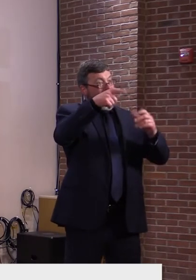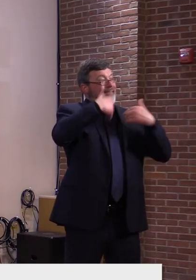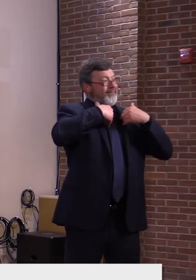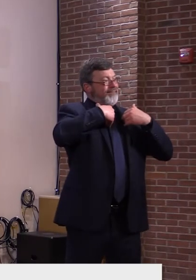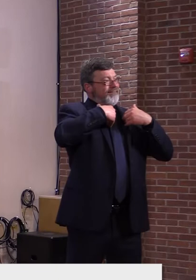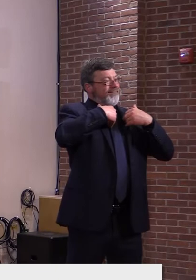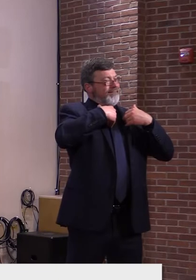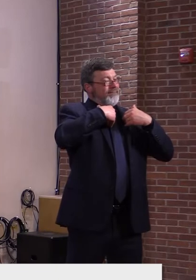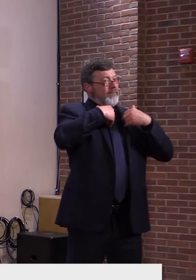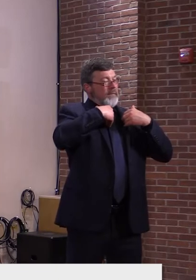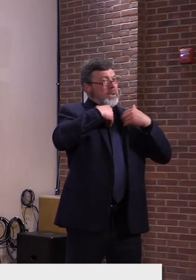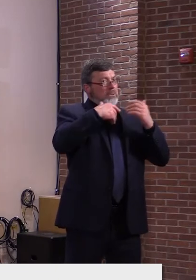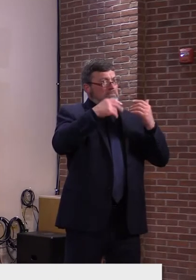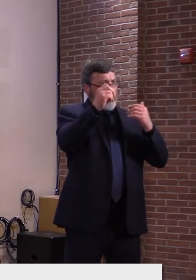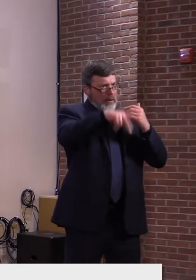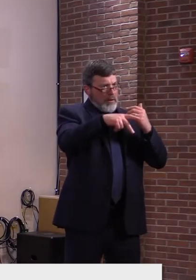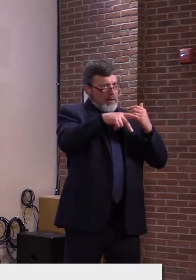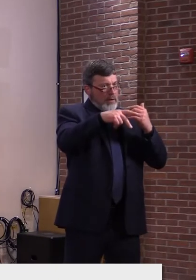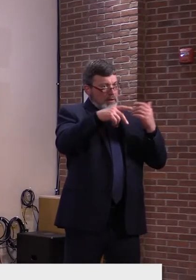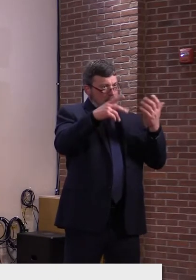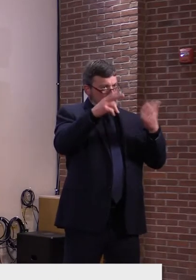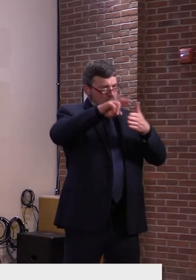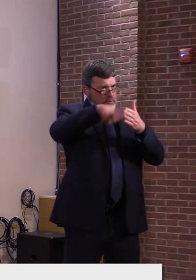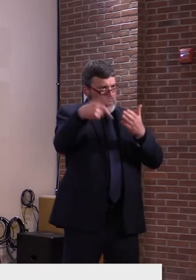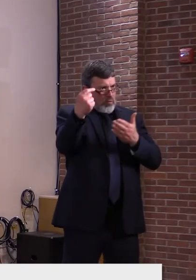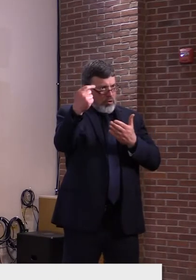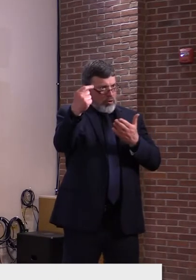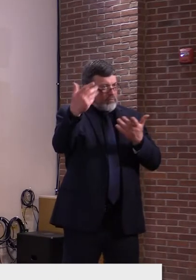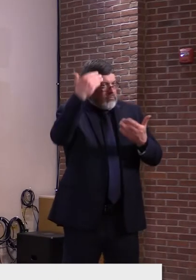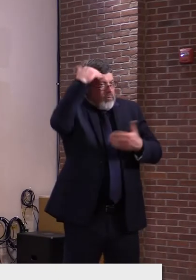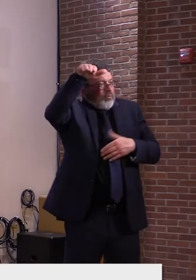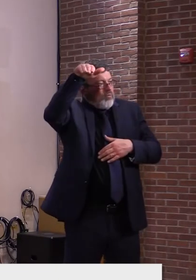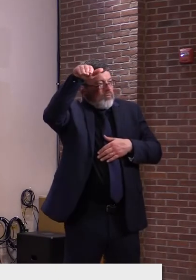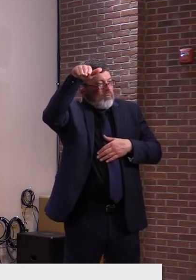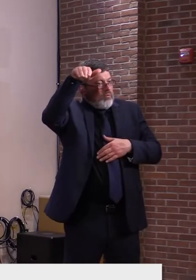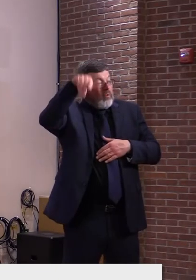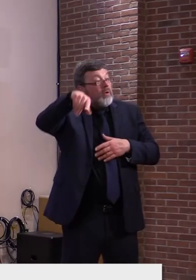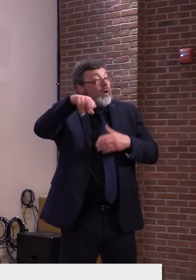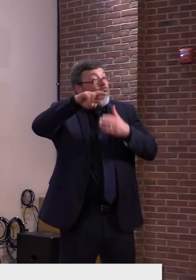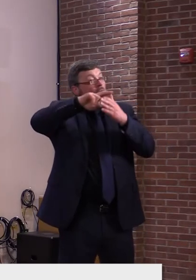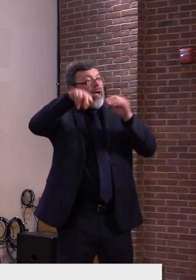to earlier in the pandemic, which is every state's dilemma,